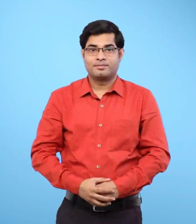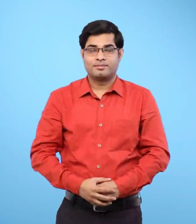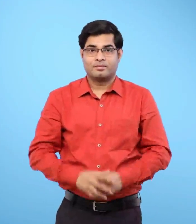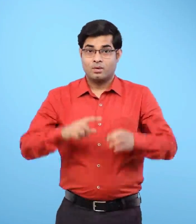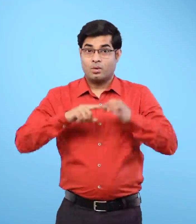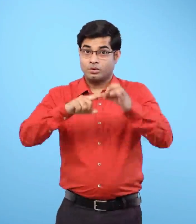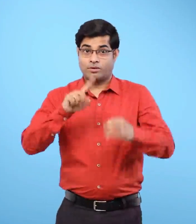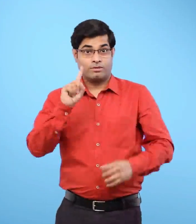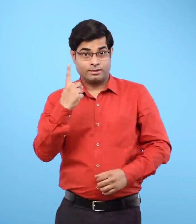Question